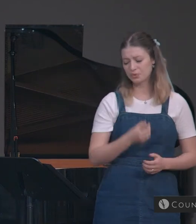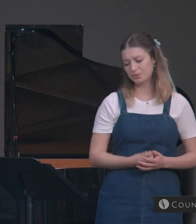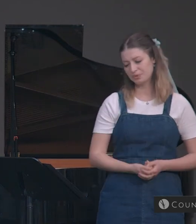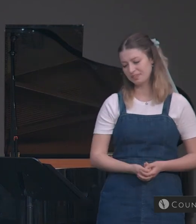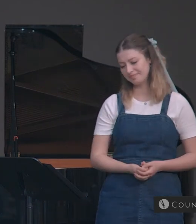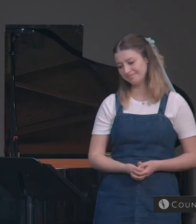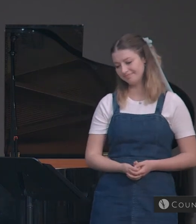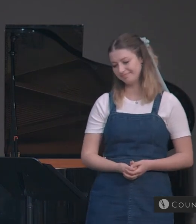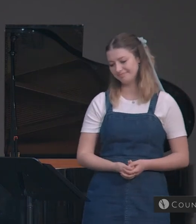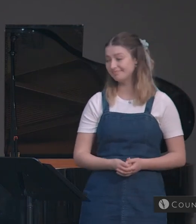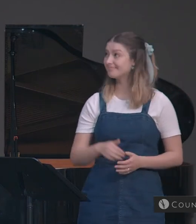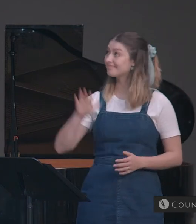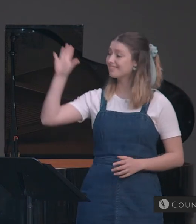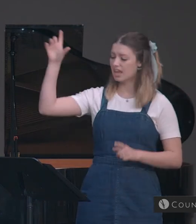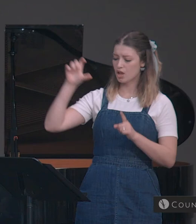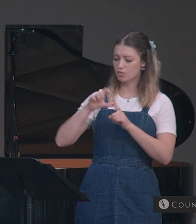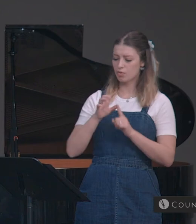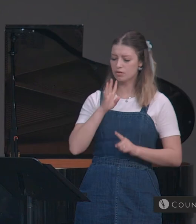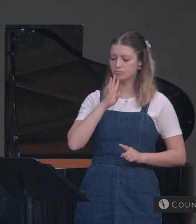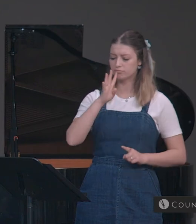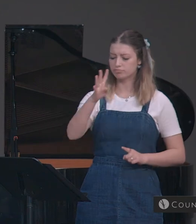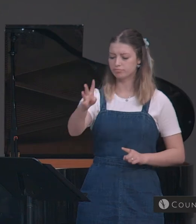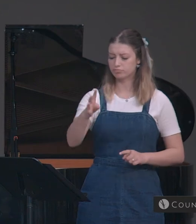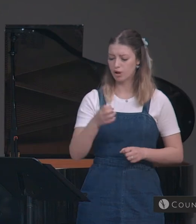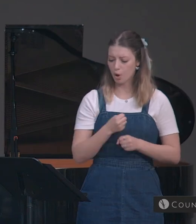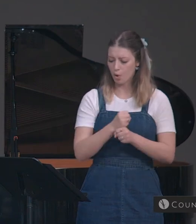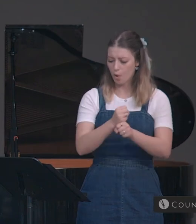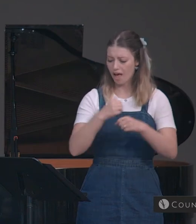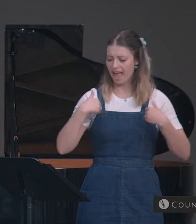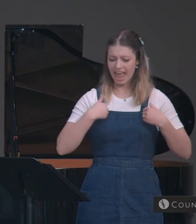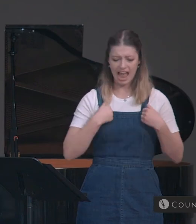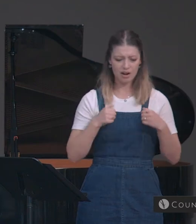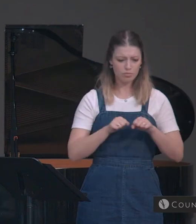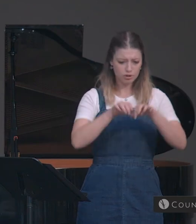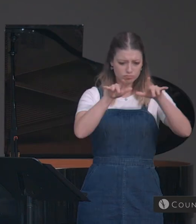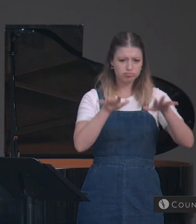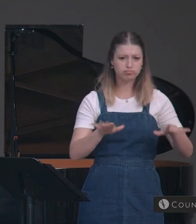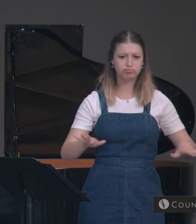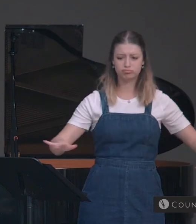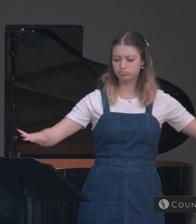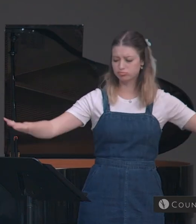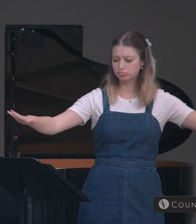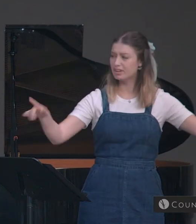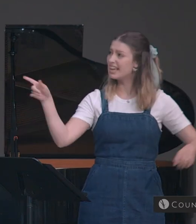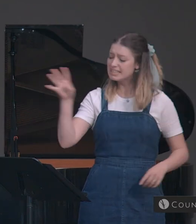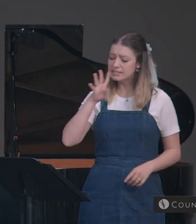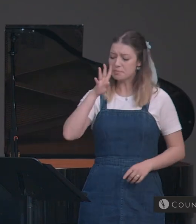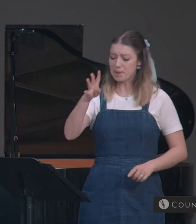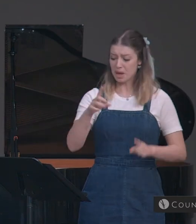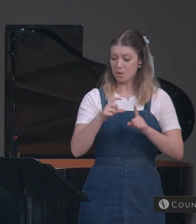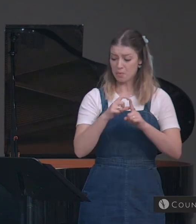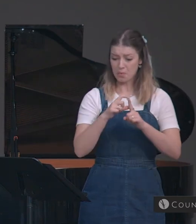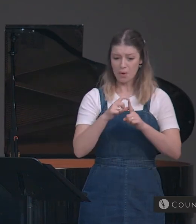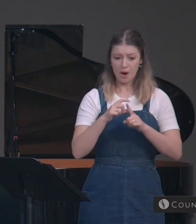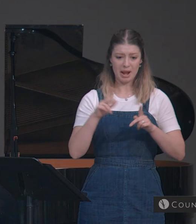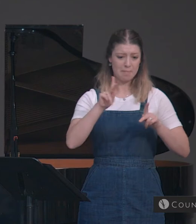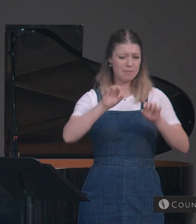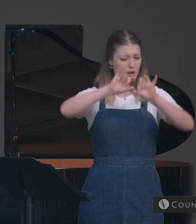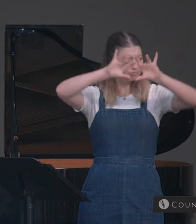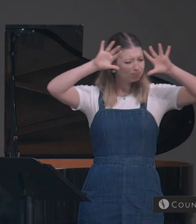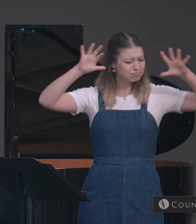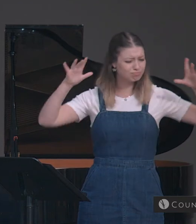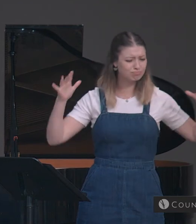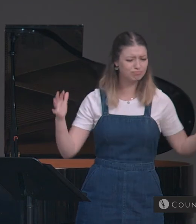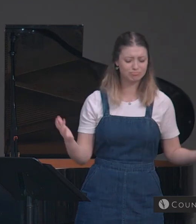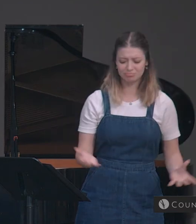earth with food. He formed the creatures with his